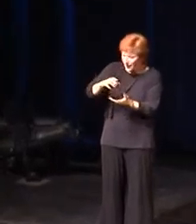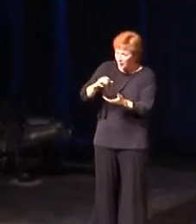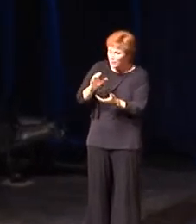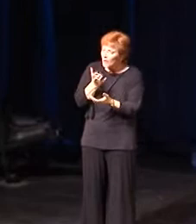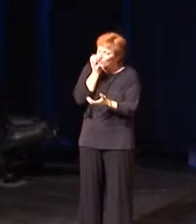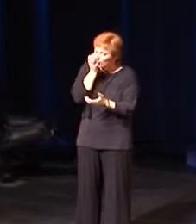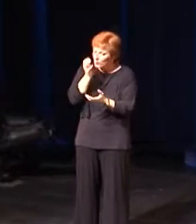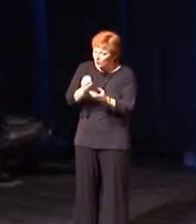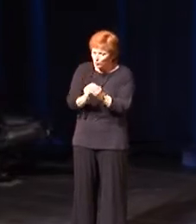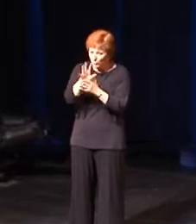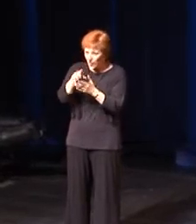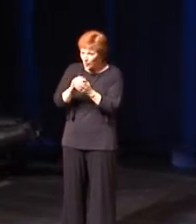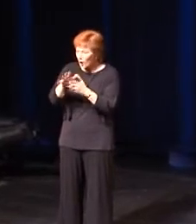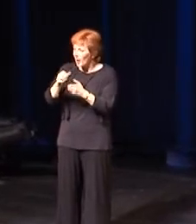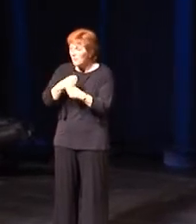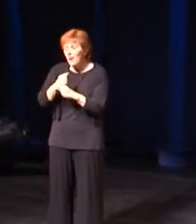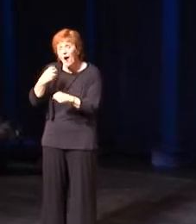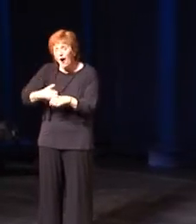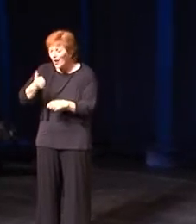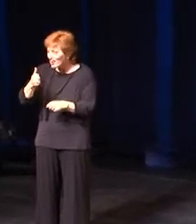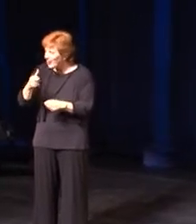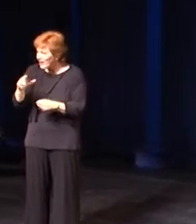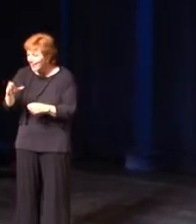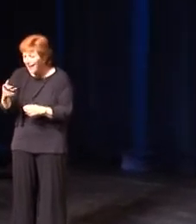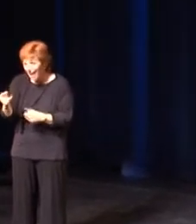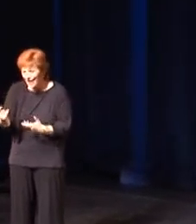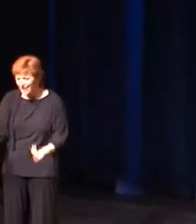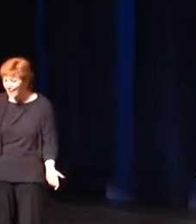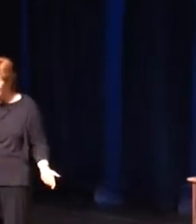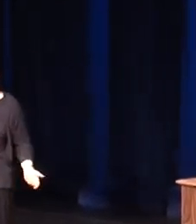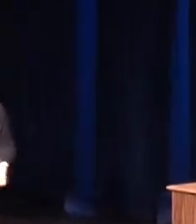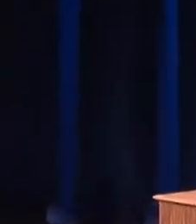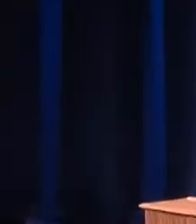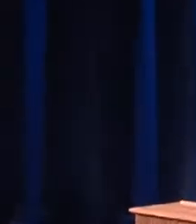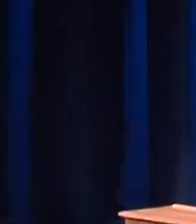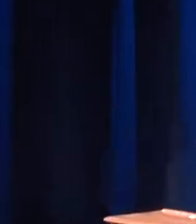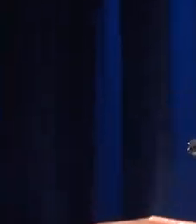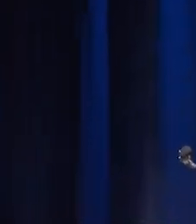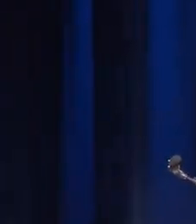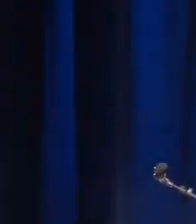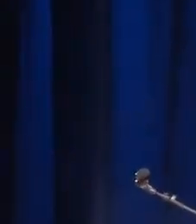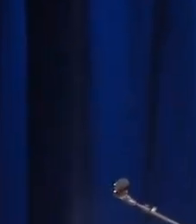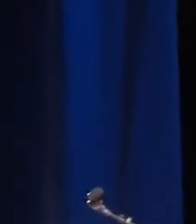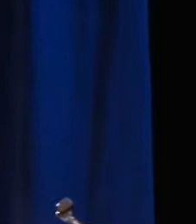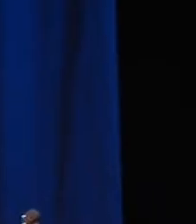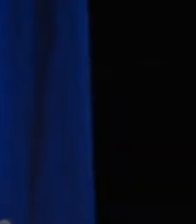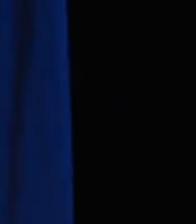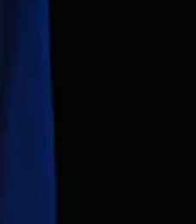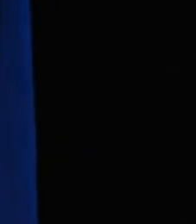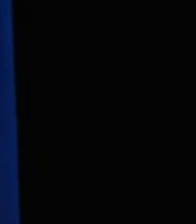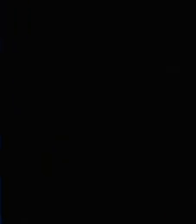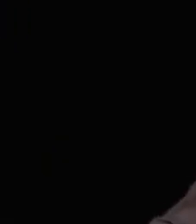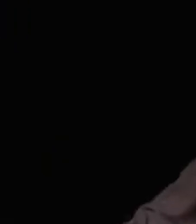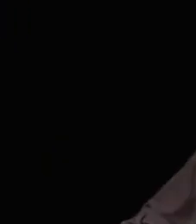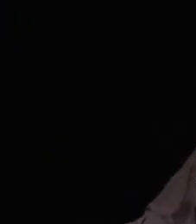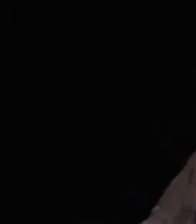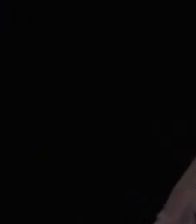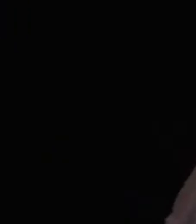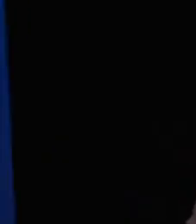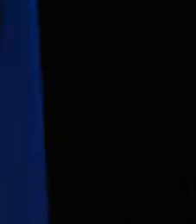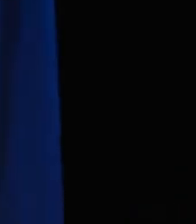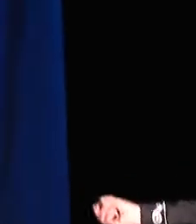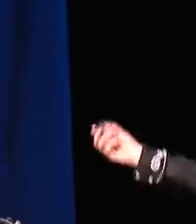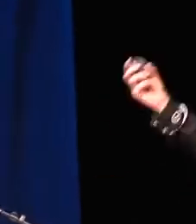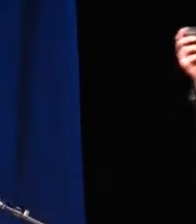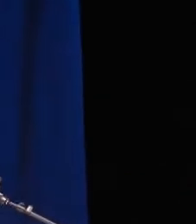cut. I can assure you it makes it a lot harder to cut. And we never ever did that. And then they have mistakes like they don't take